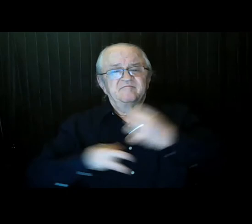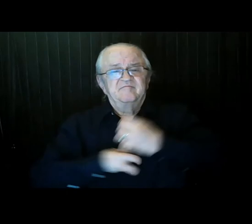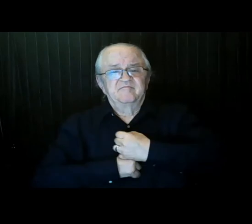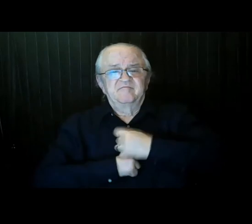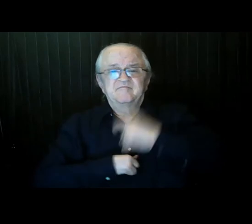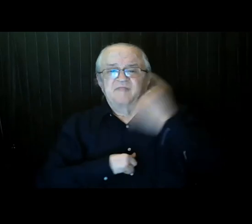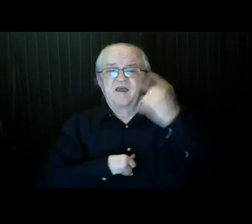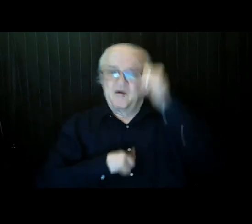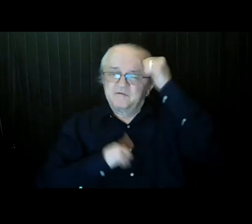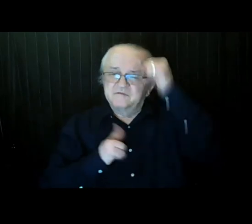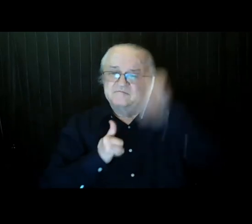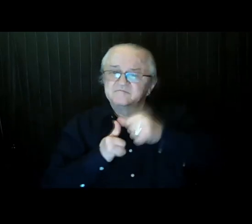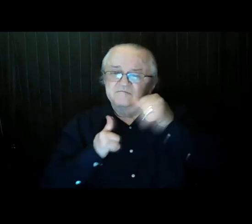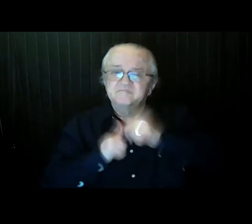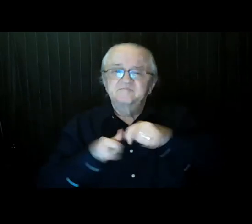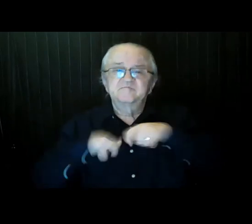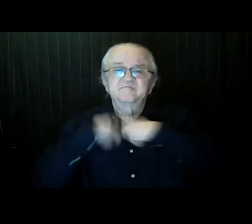cape.